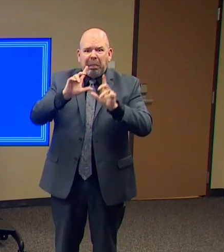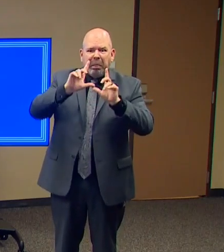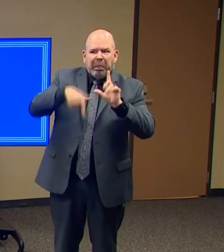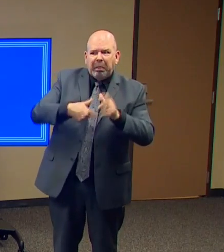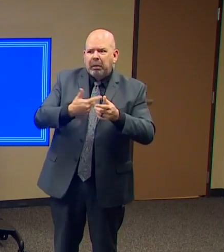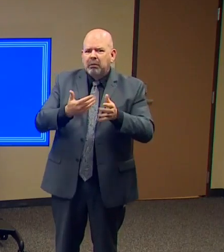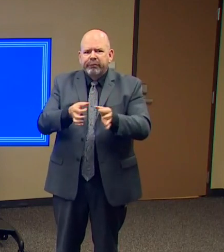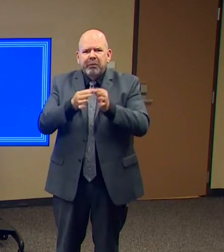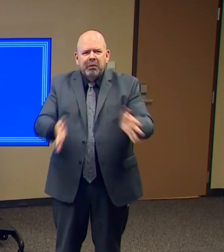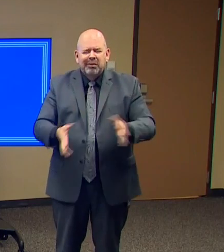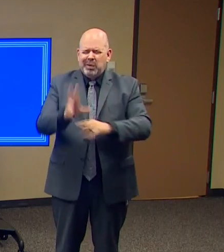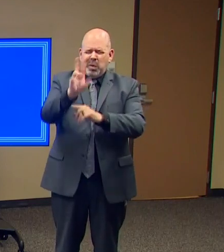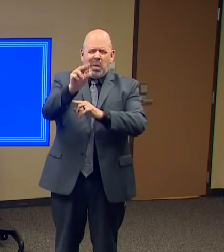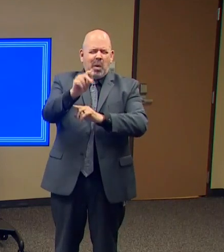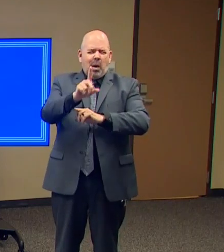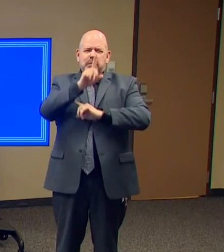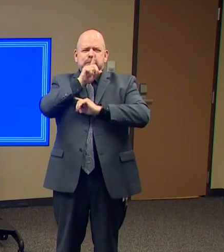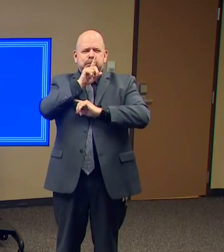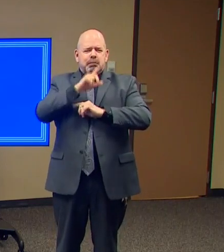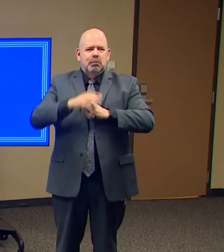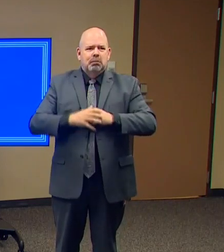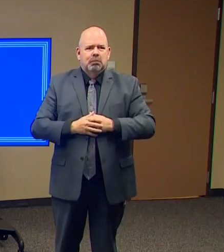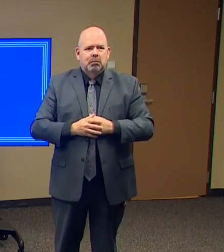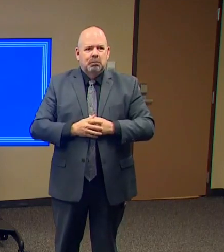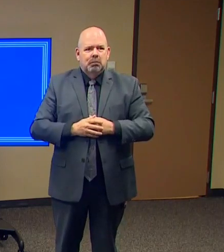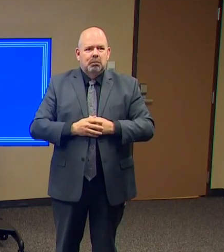Now, unless there is an extension,